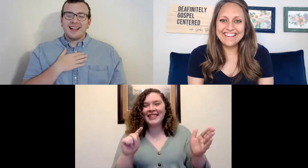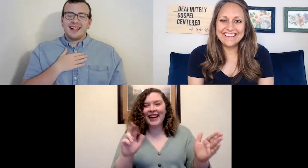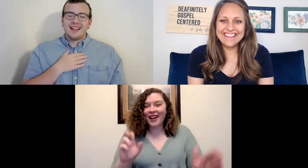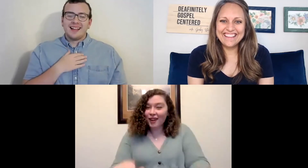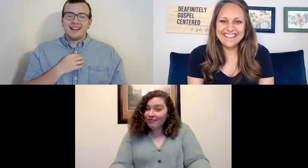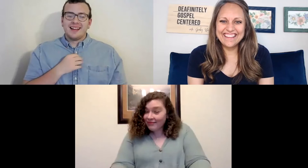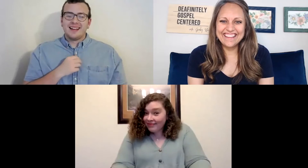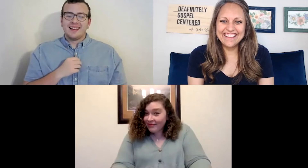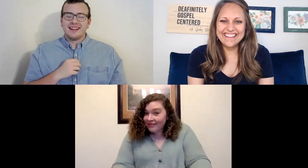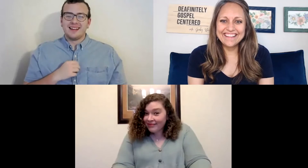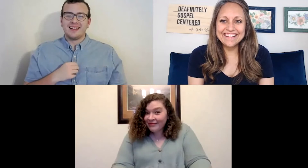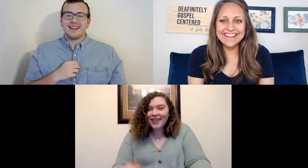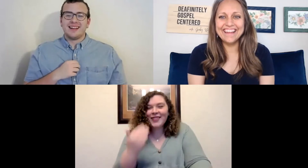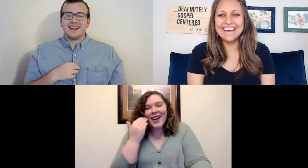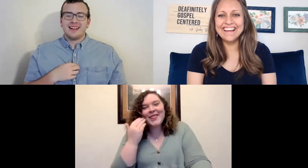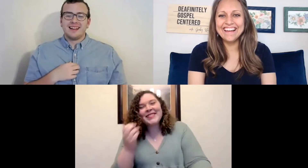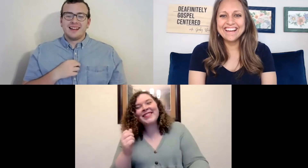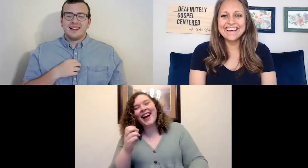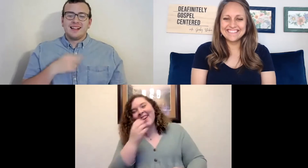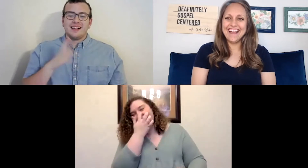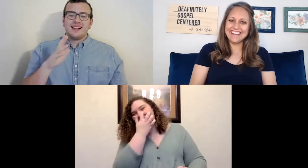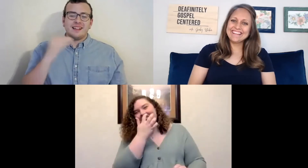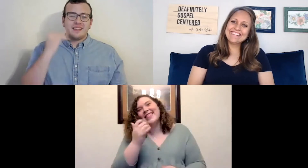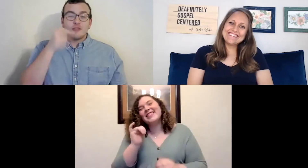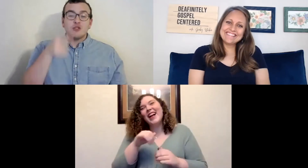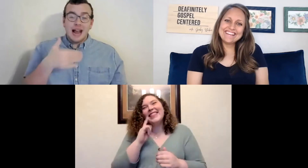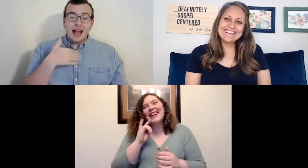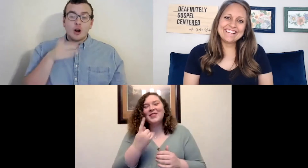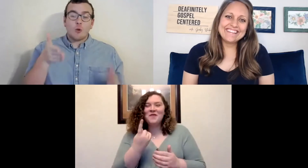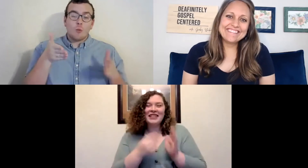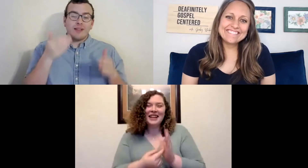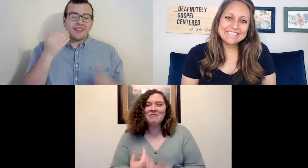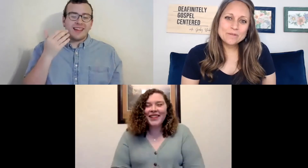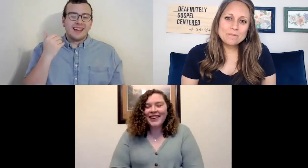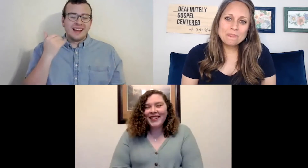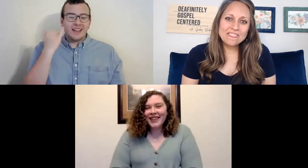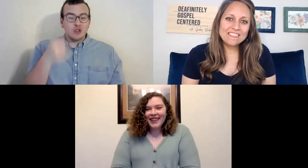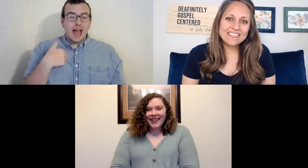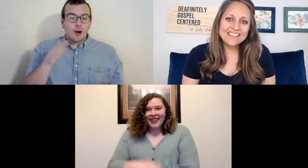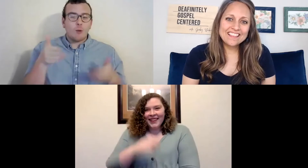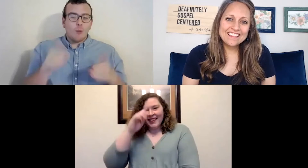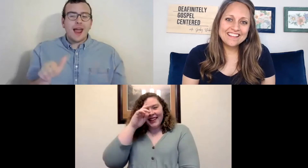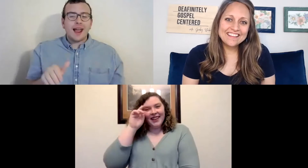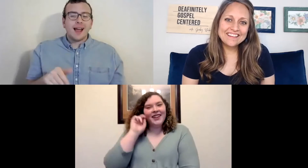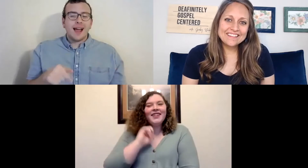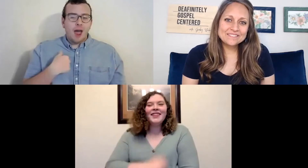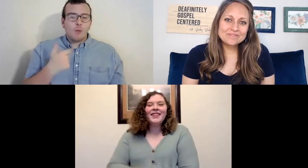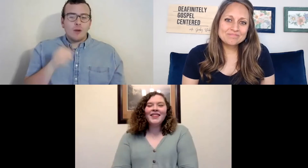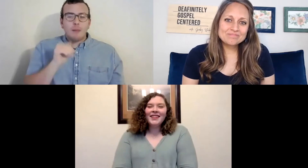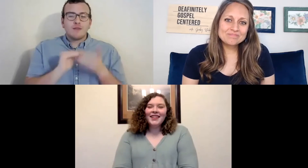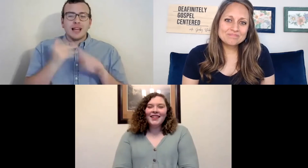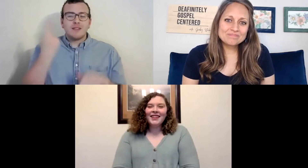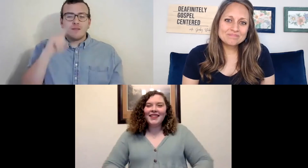me this like death If she stare, actually had her way, saying, Lexi, seriously? So I probably wouldn't be So that's one forgiven, example.